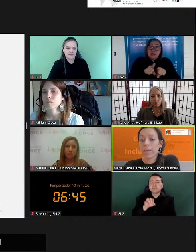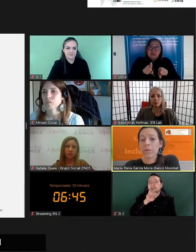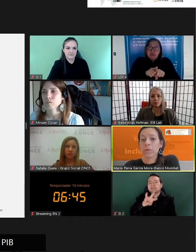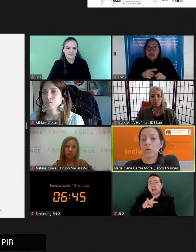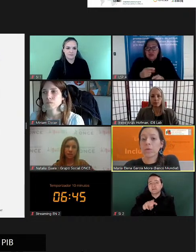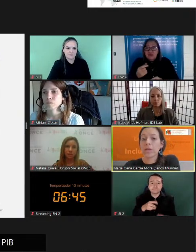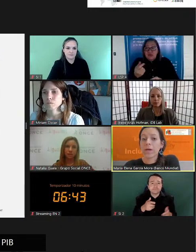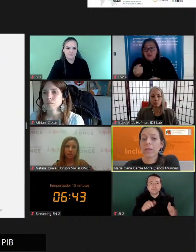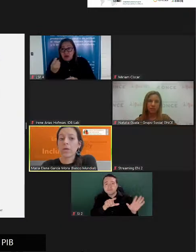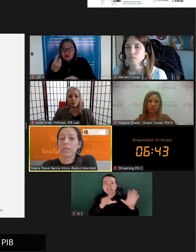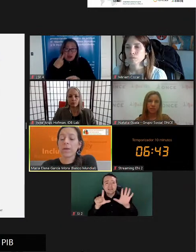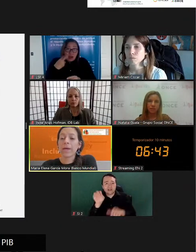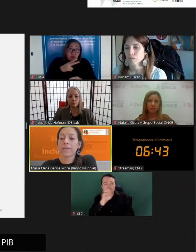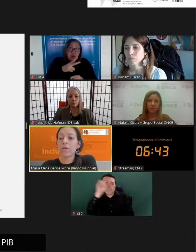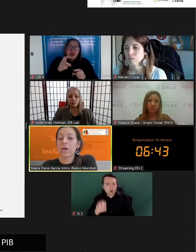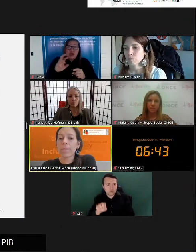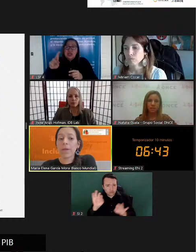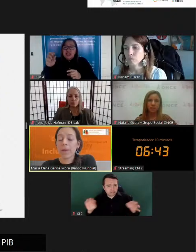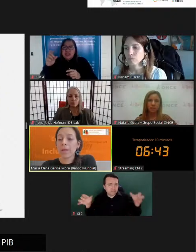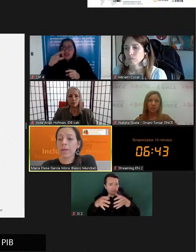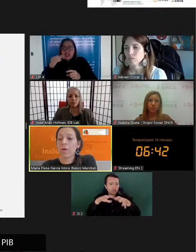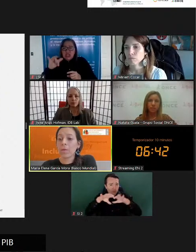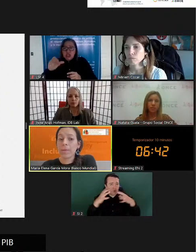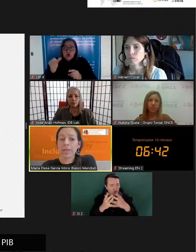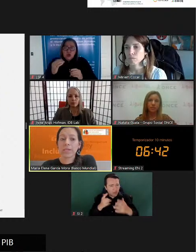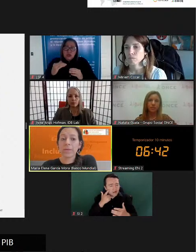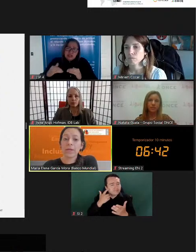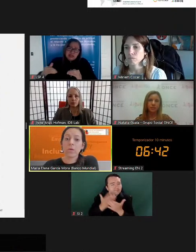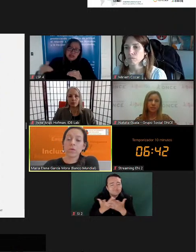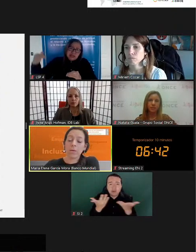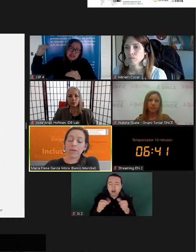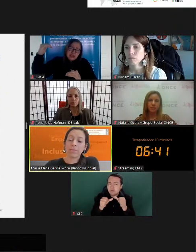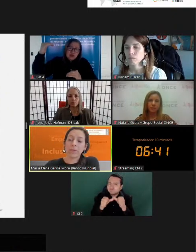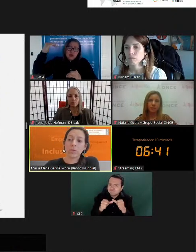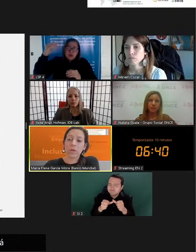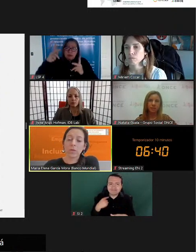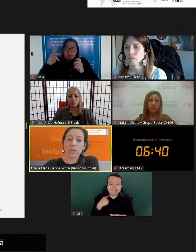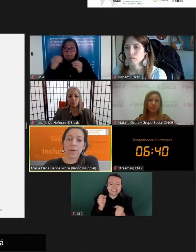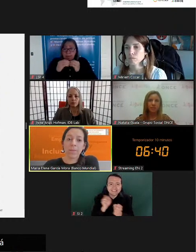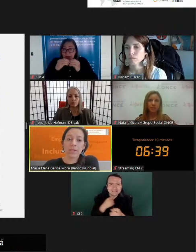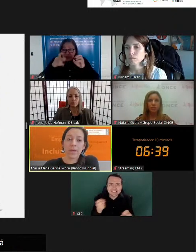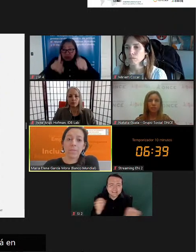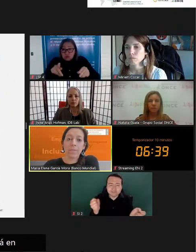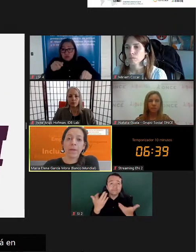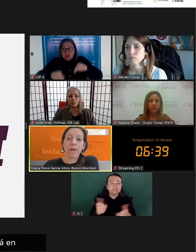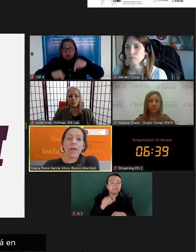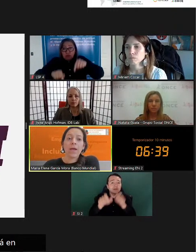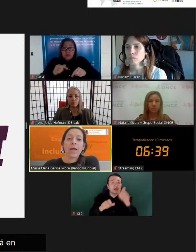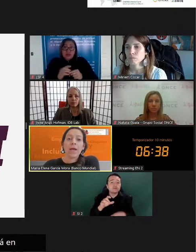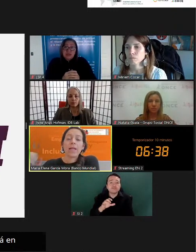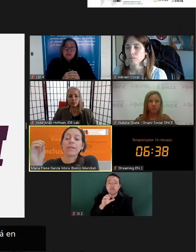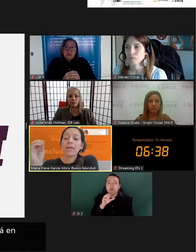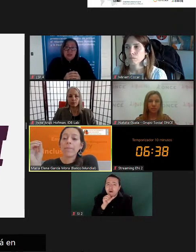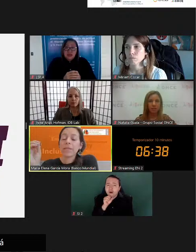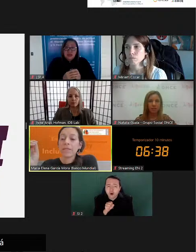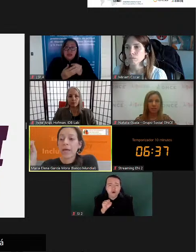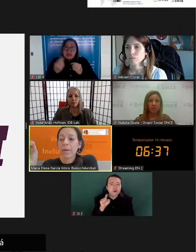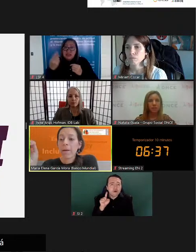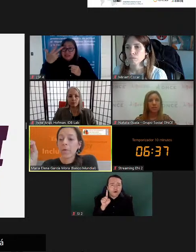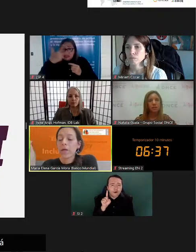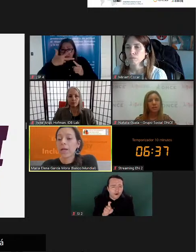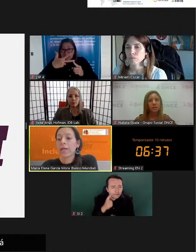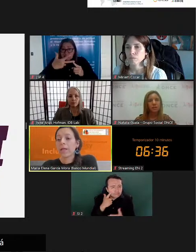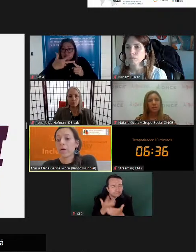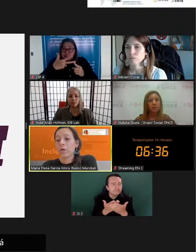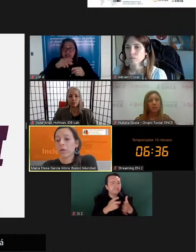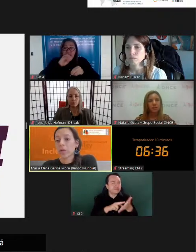unsustainable because of the future we see our region is aging quick which will entail more people with